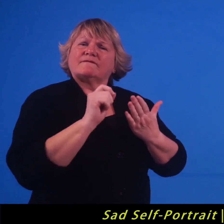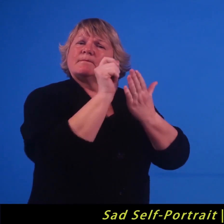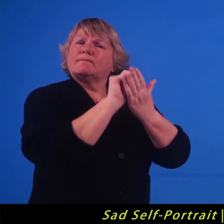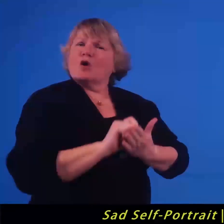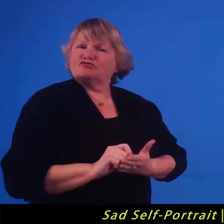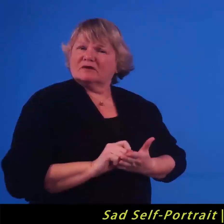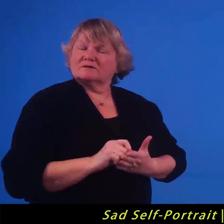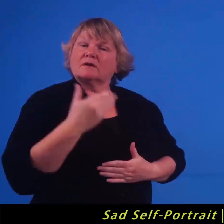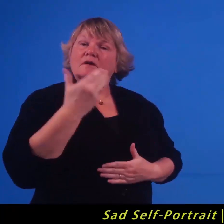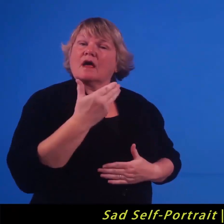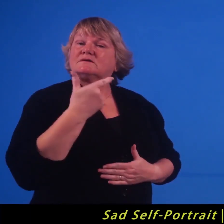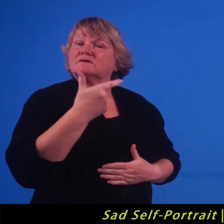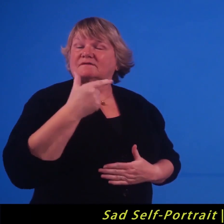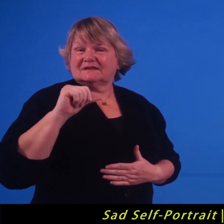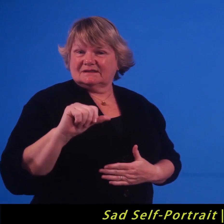Sad Self-Portrait,